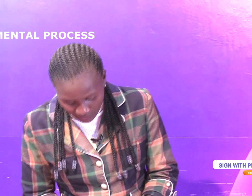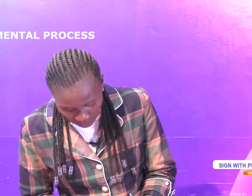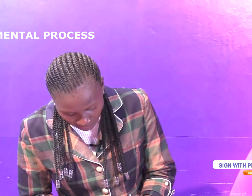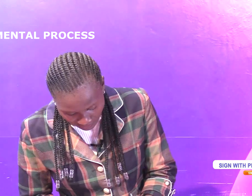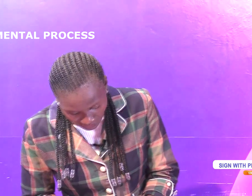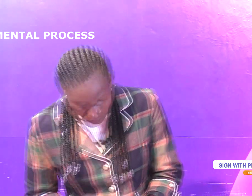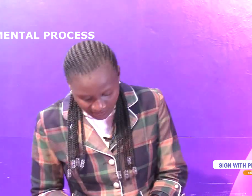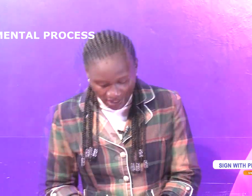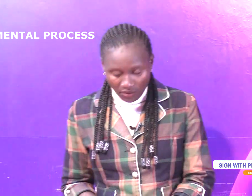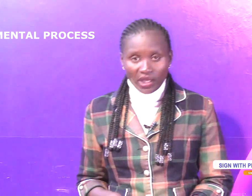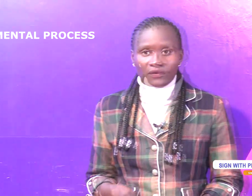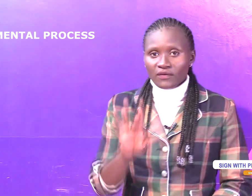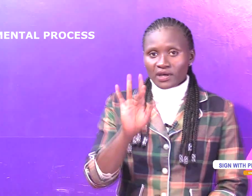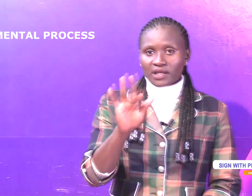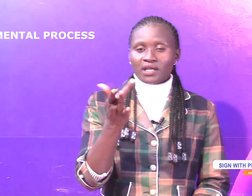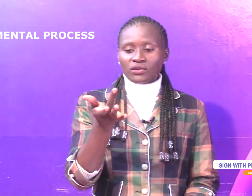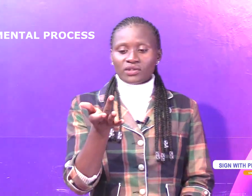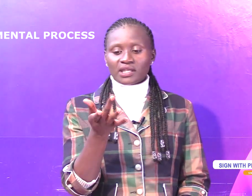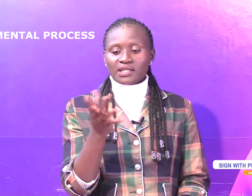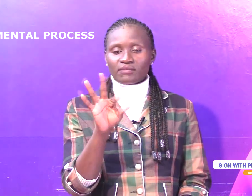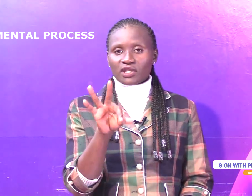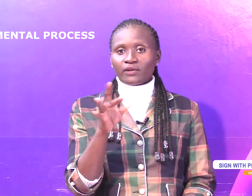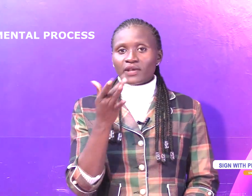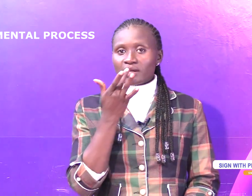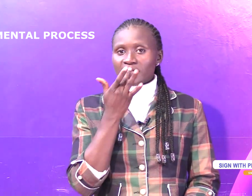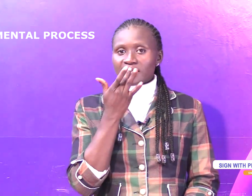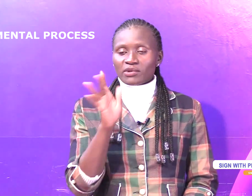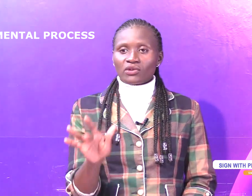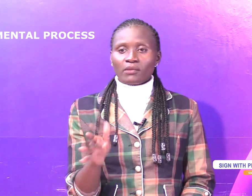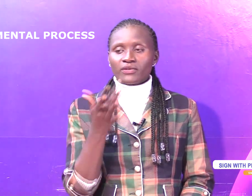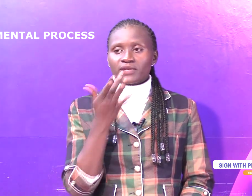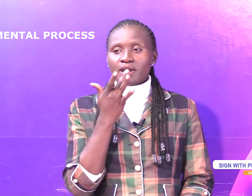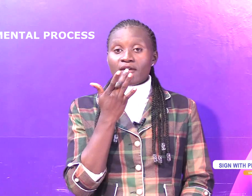How do we sign the word favor? Using this middle finger, just tap it on your mouth here. Favor.